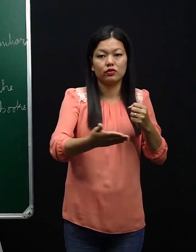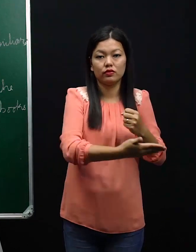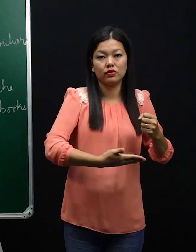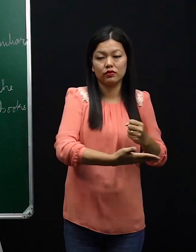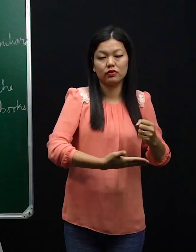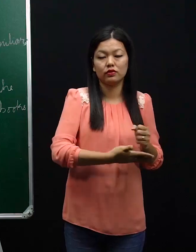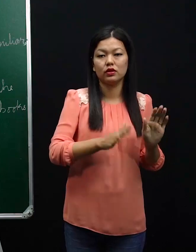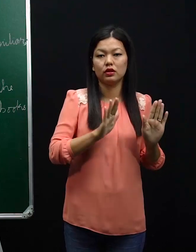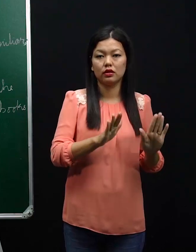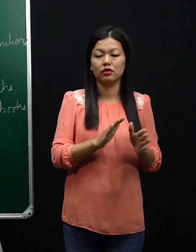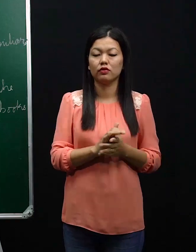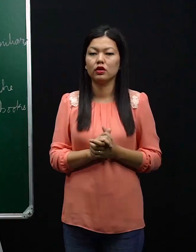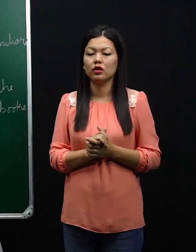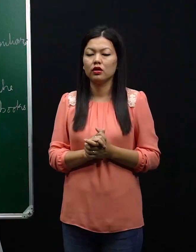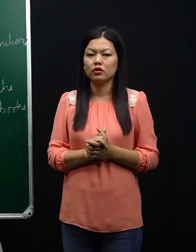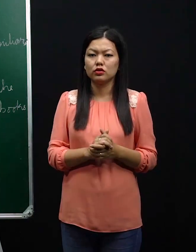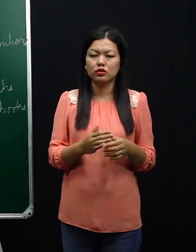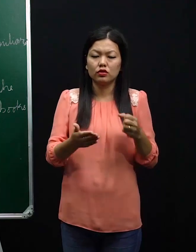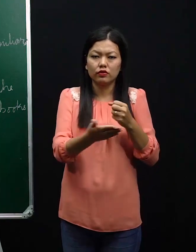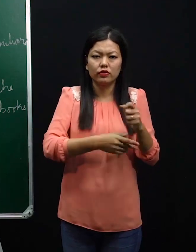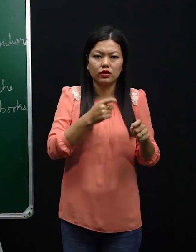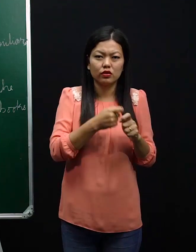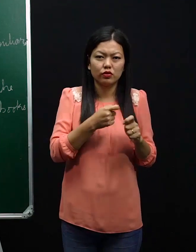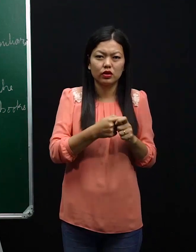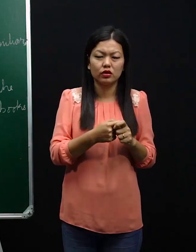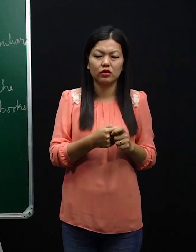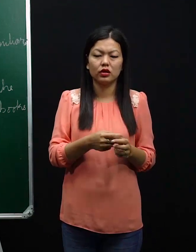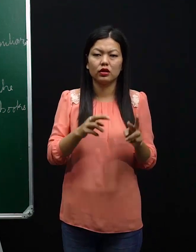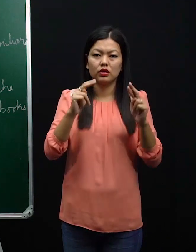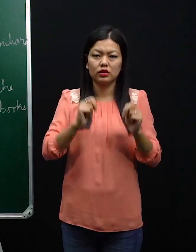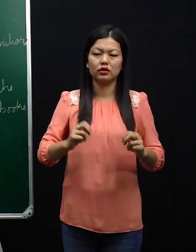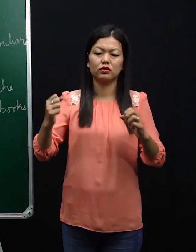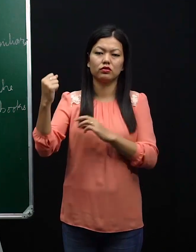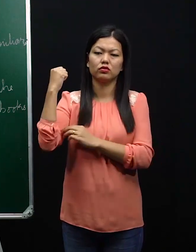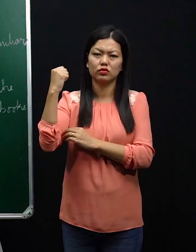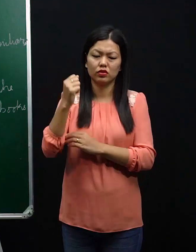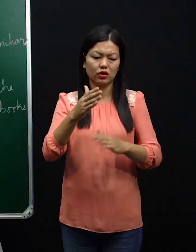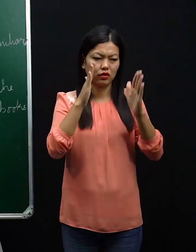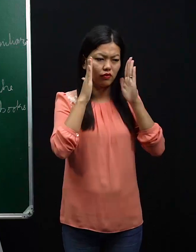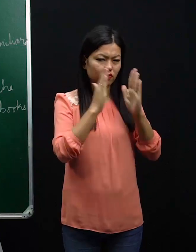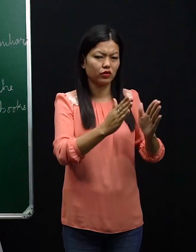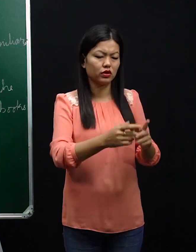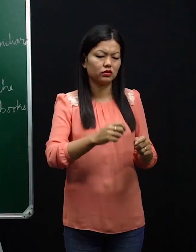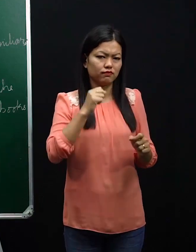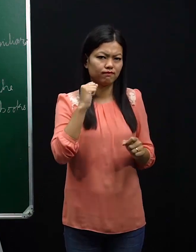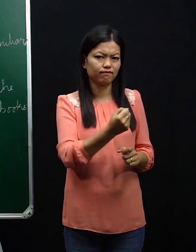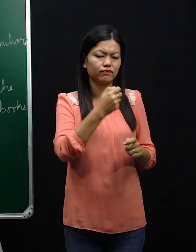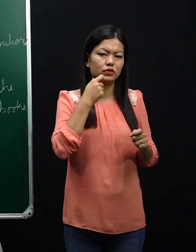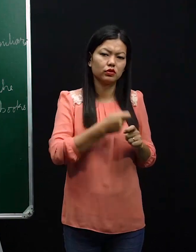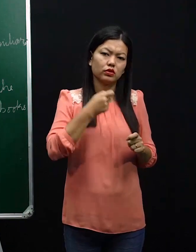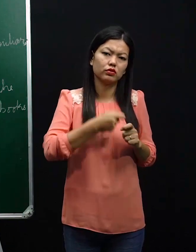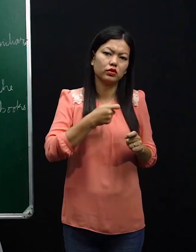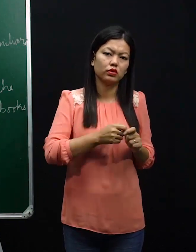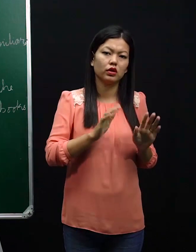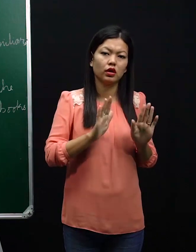course, it needs a little bit of hard work and concentration too. But you will see the excitement that the people living in